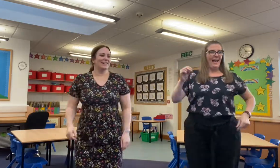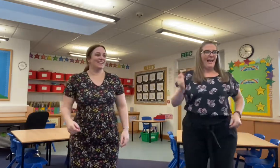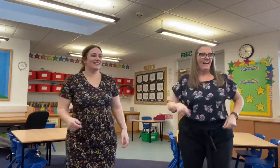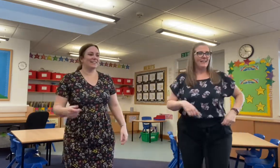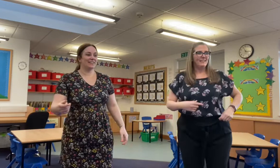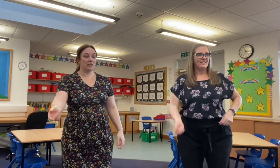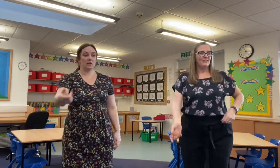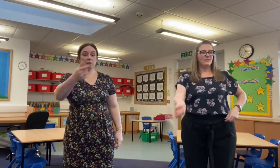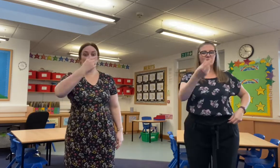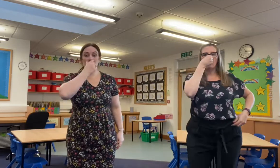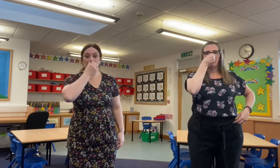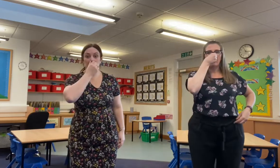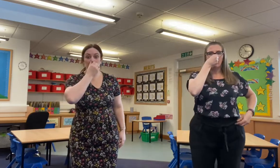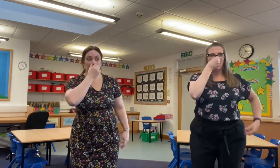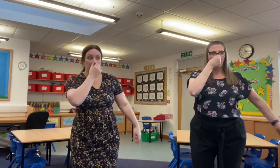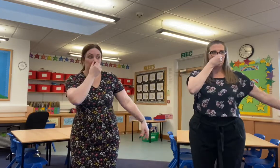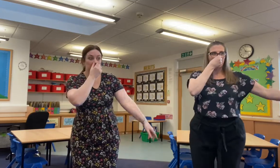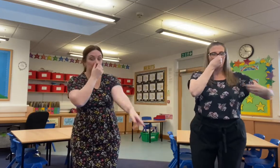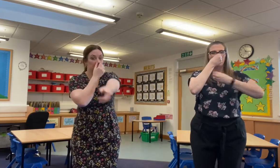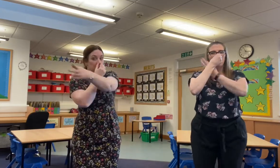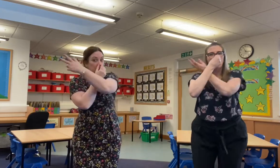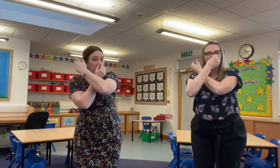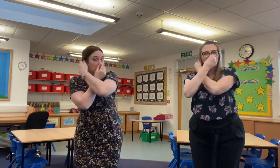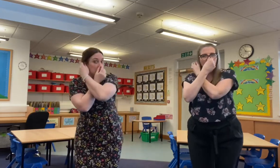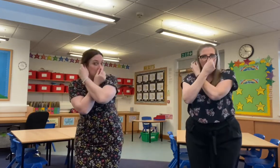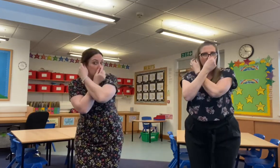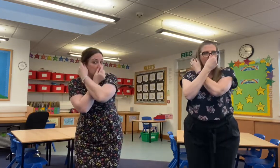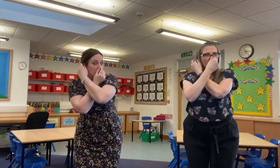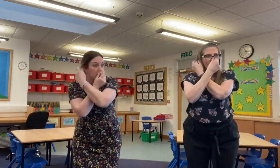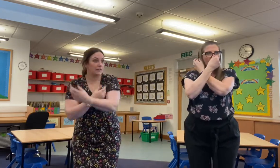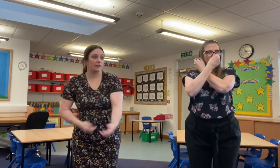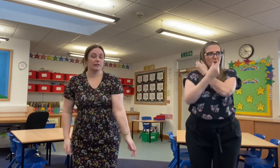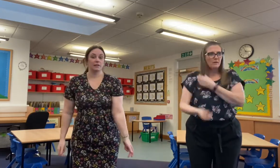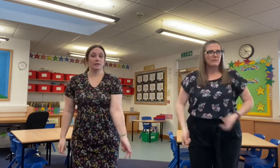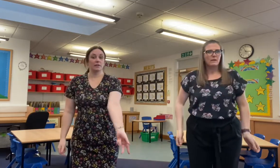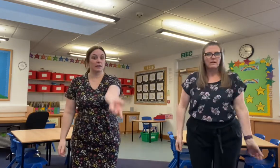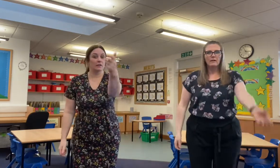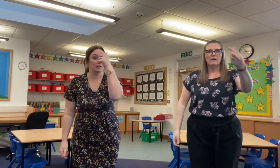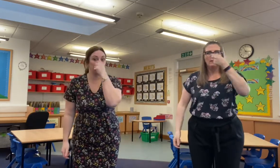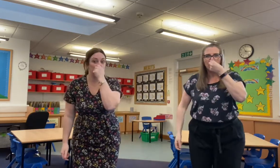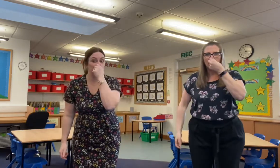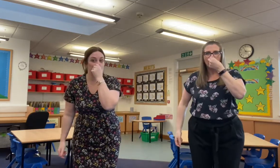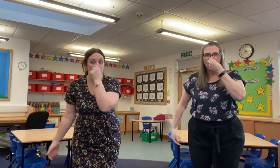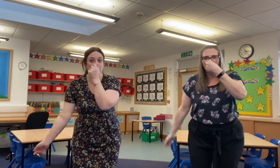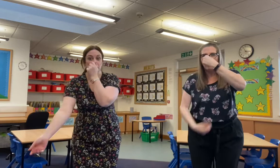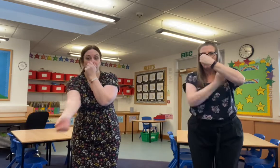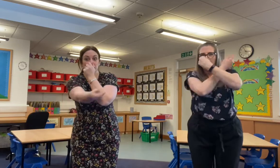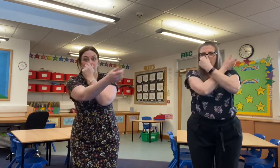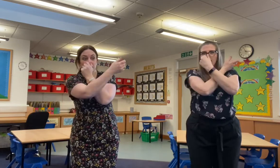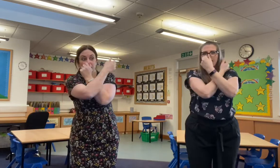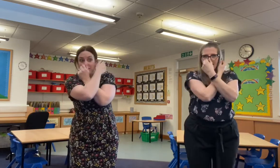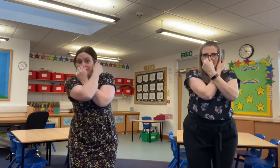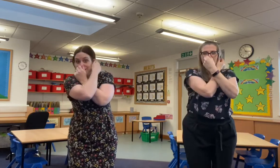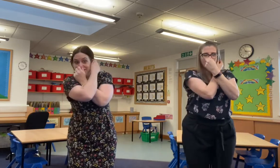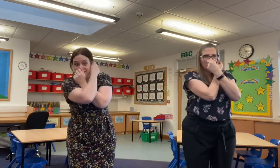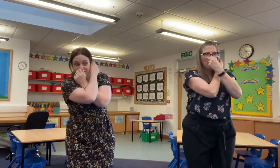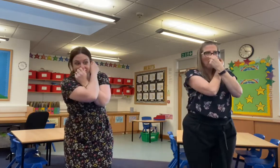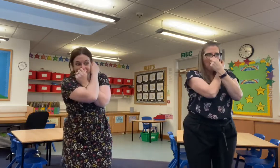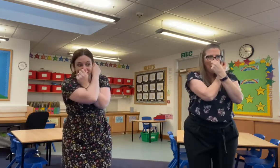Grab your nose with your right hand and grab your right ear with your left. Grab your nose with your left hand and grab your left ear with your right. Doodly